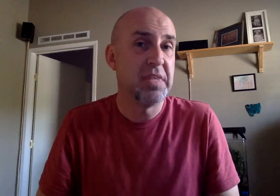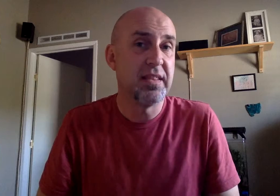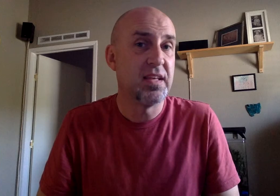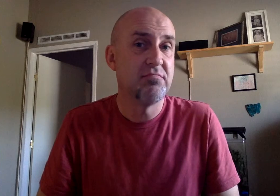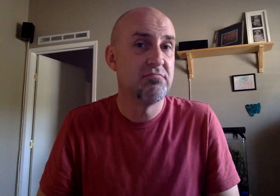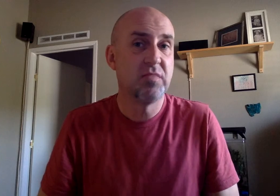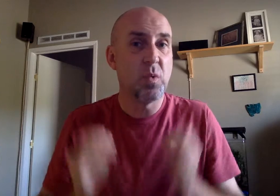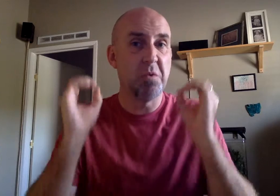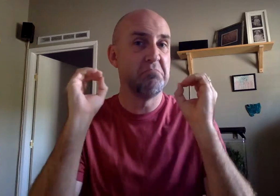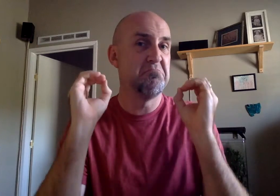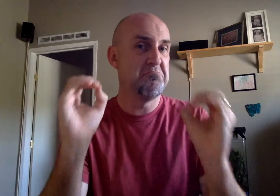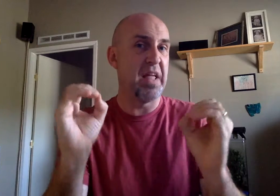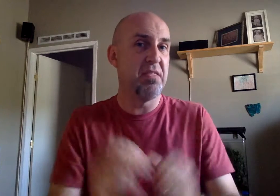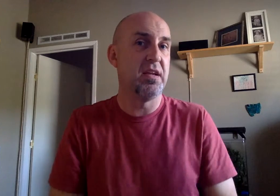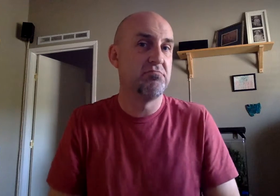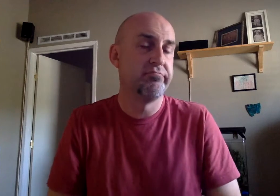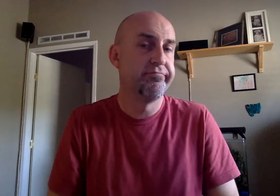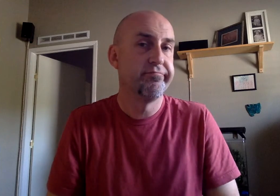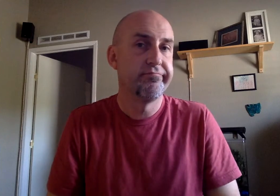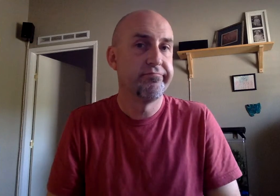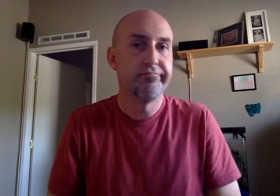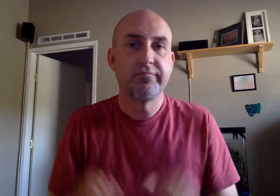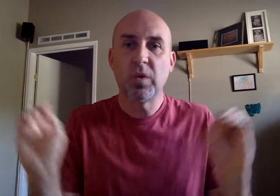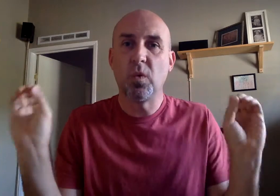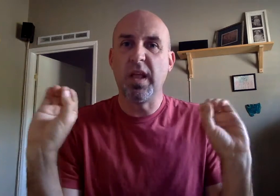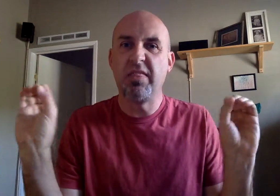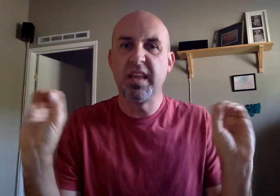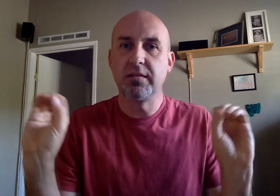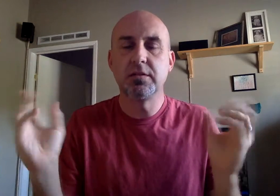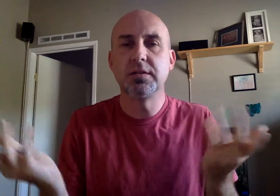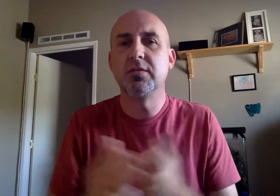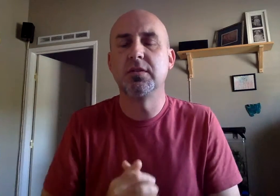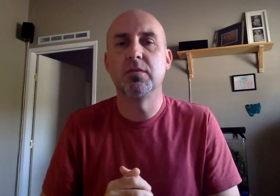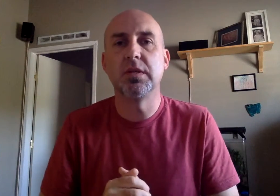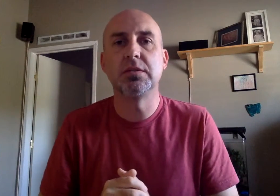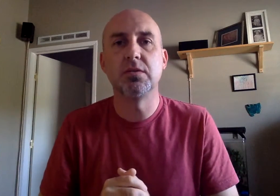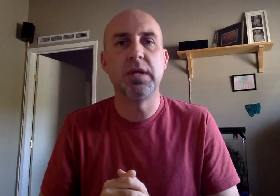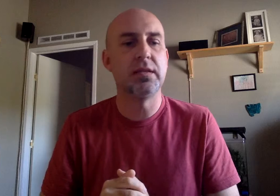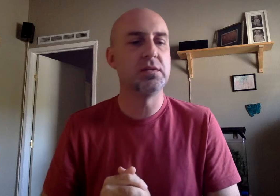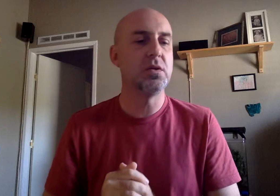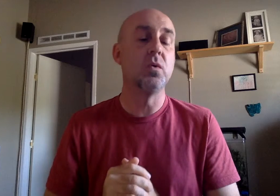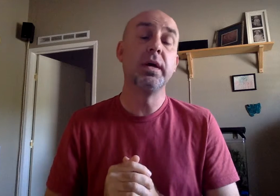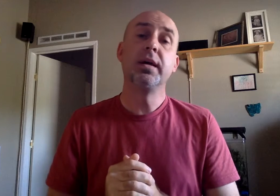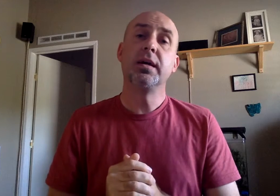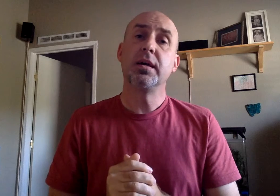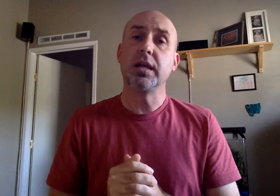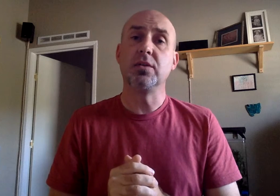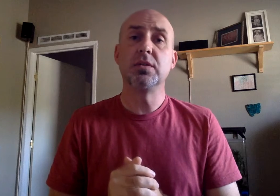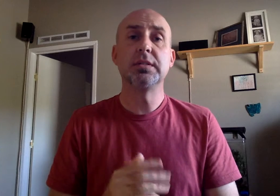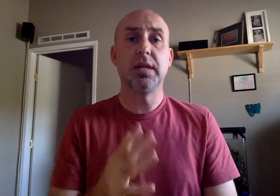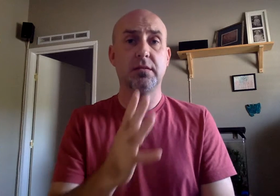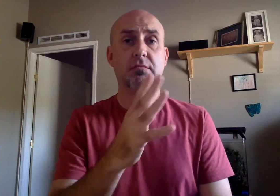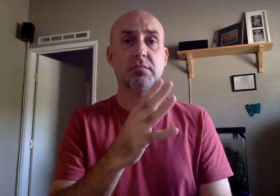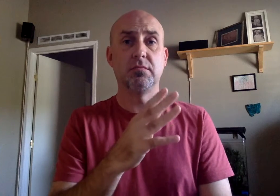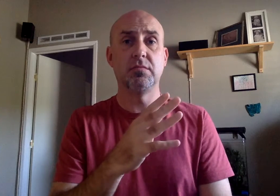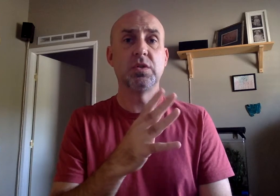Nothing, or nothing, or nothing. There's several different ways to do nothing. So again, you're going to